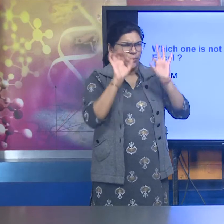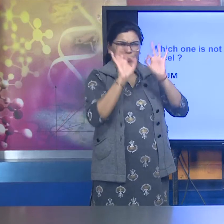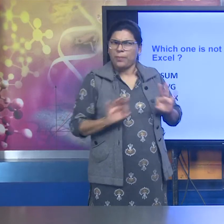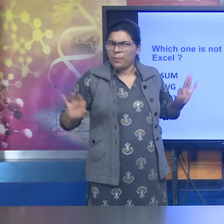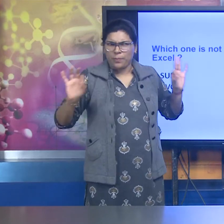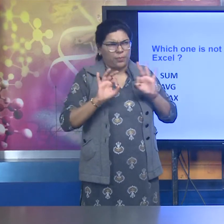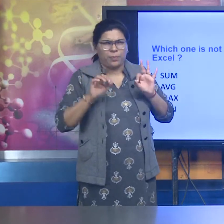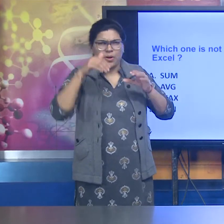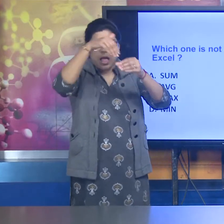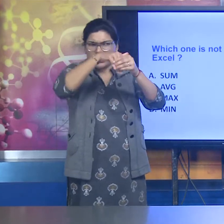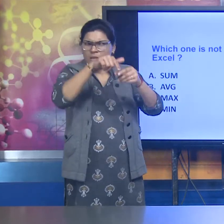in